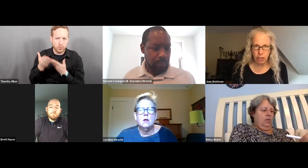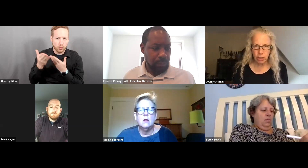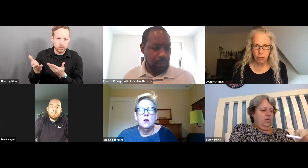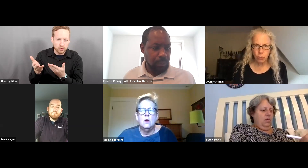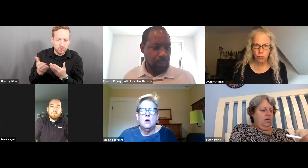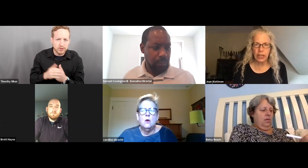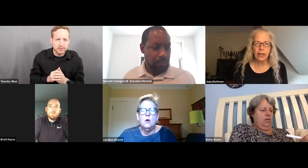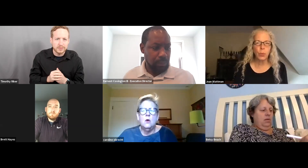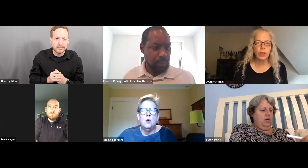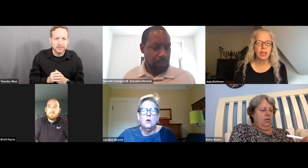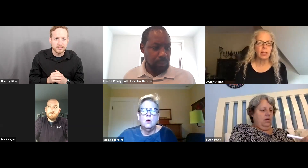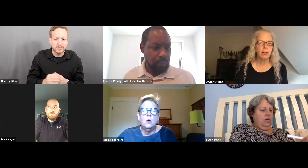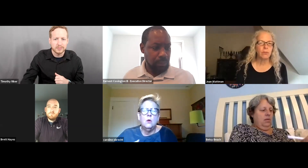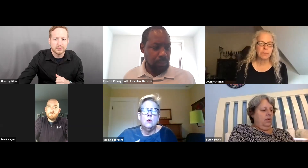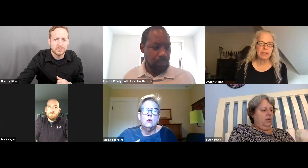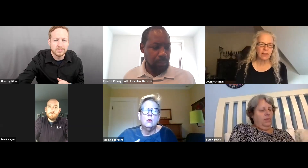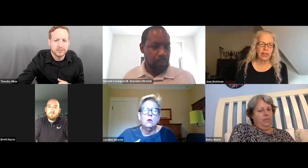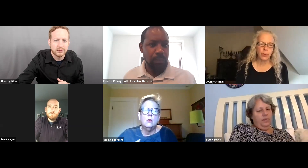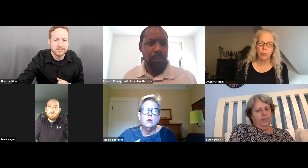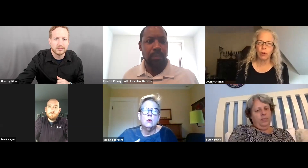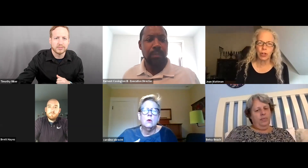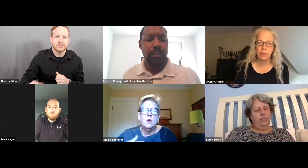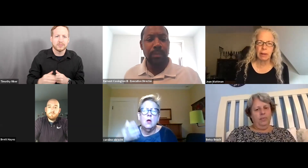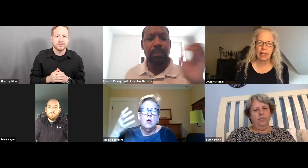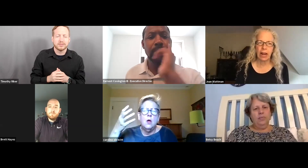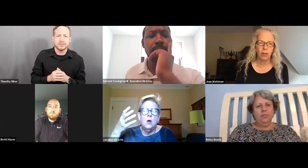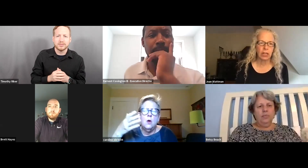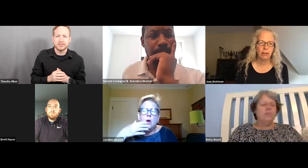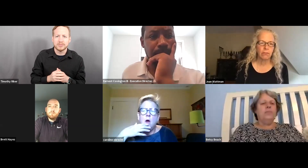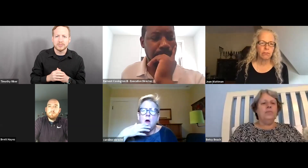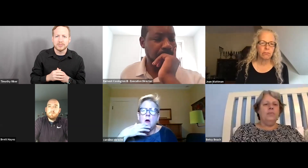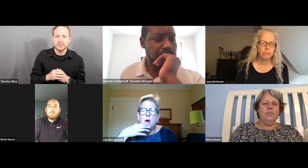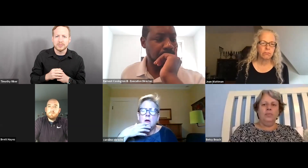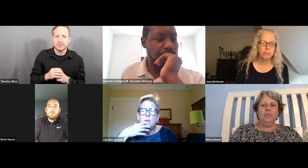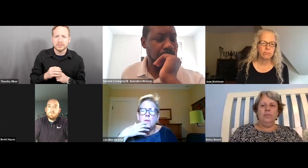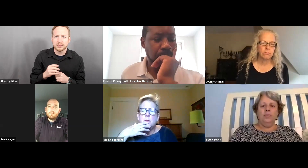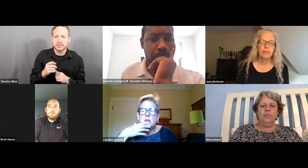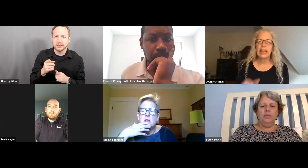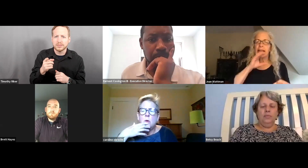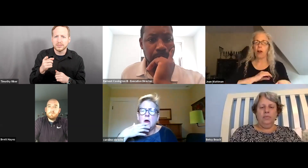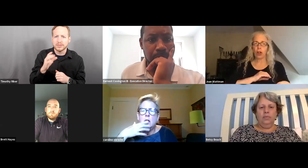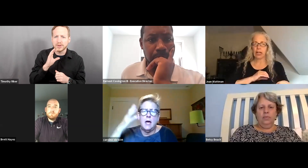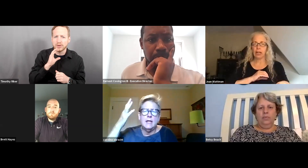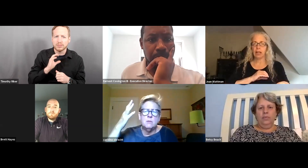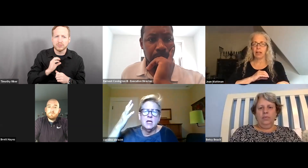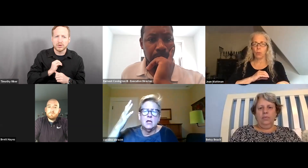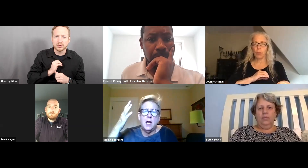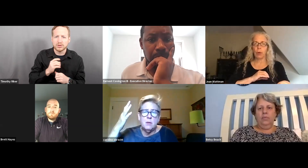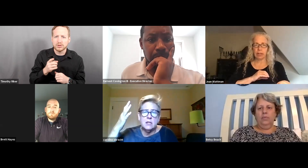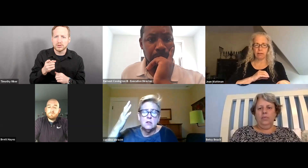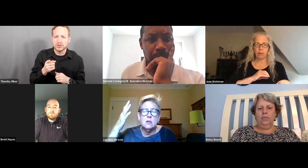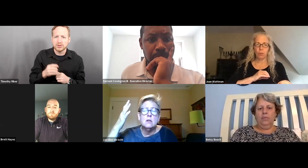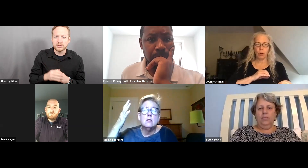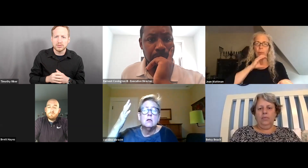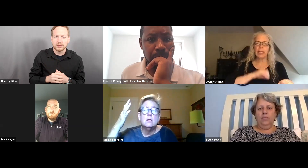discussion related with specifically with the motion as made by Carolyn? So I'd like to make a